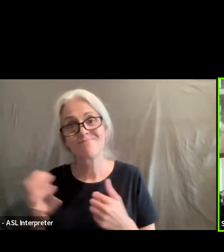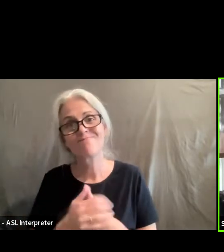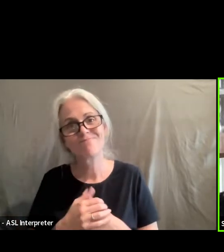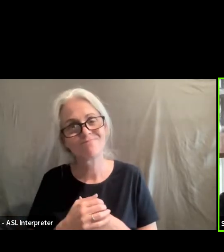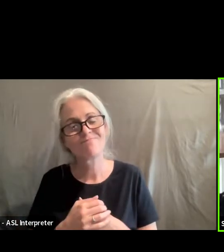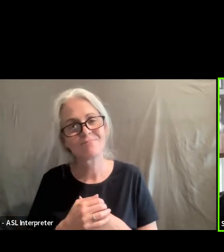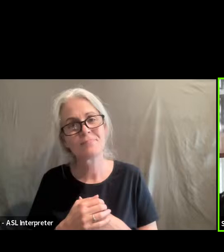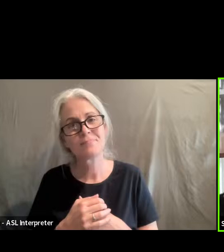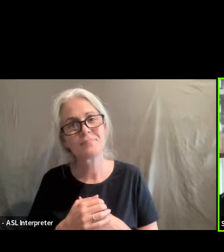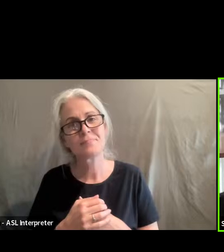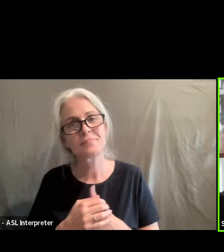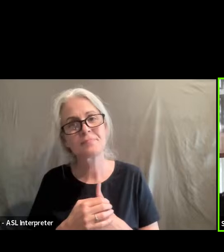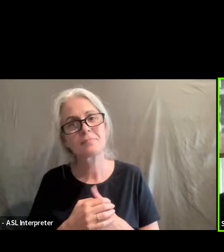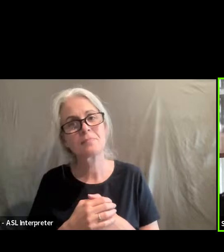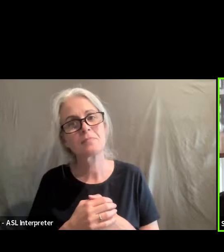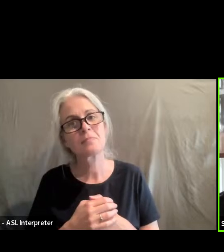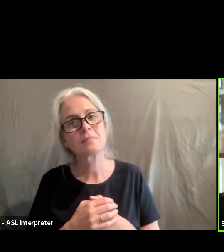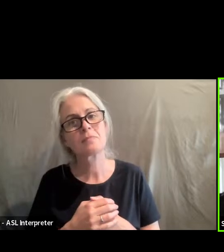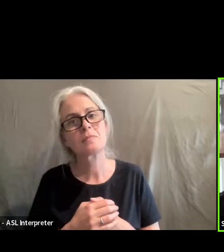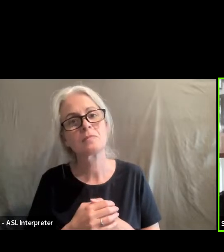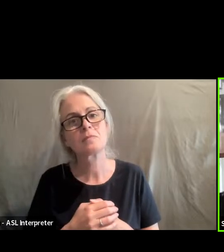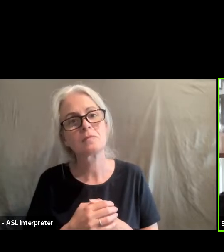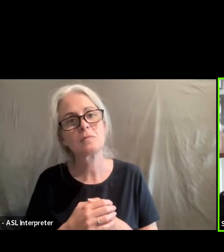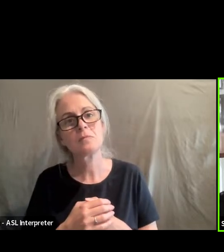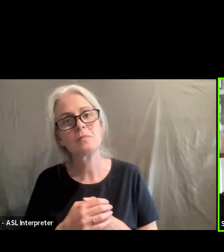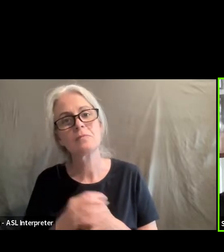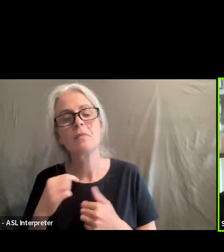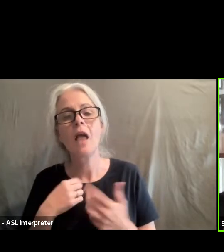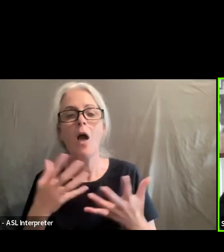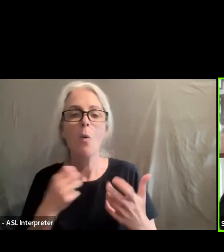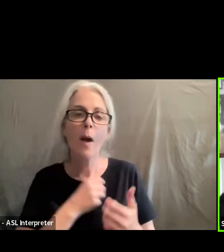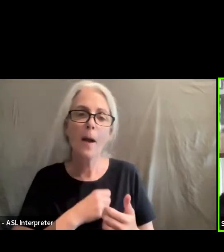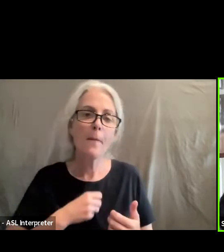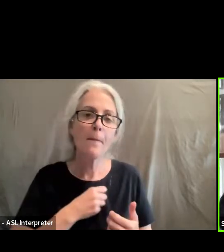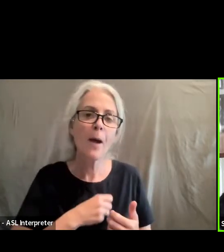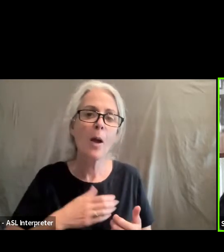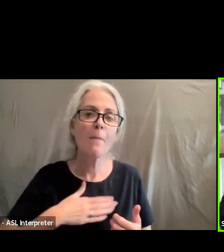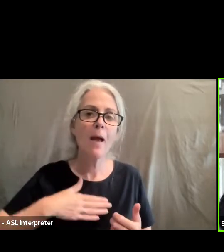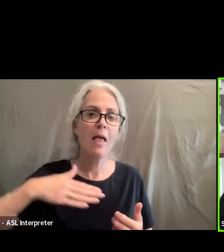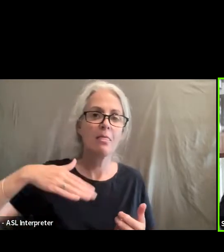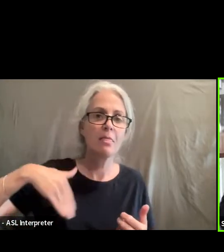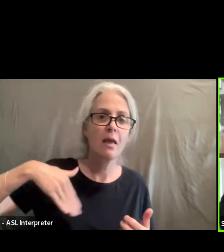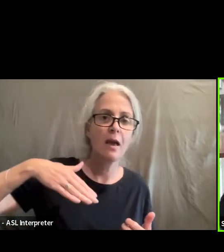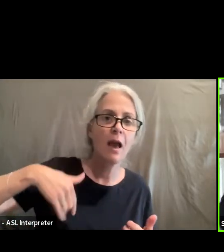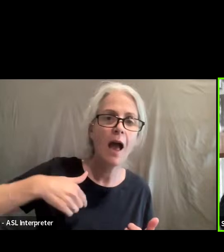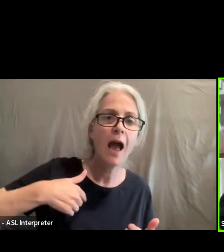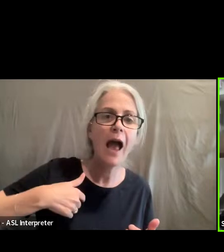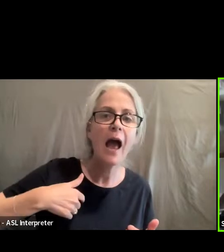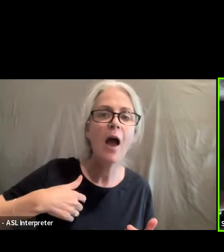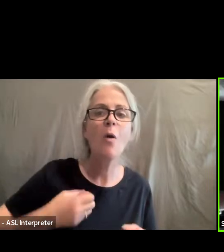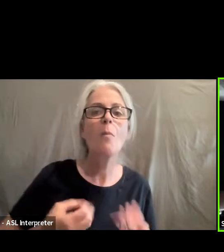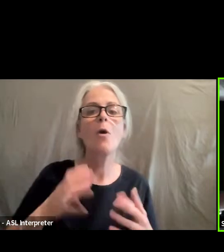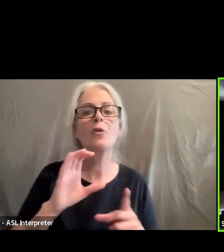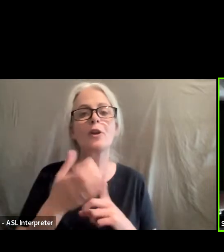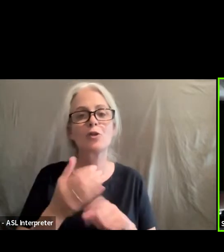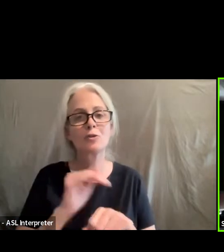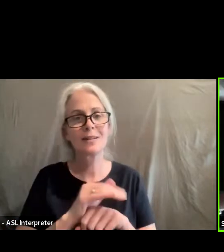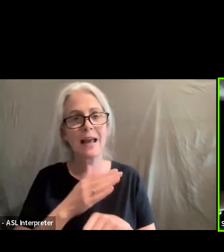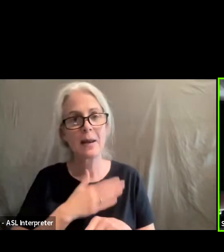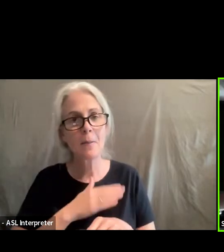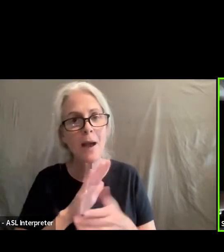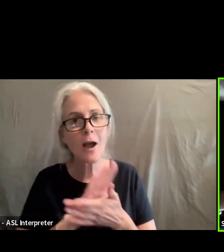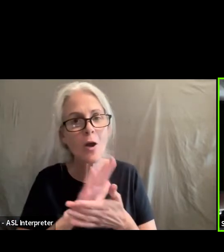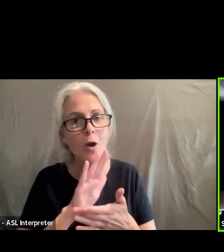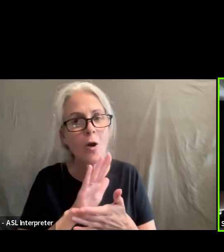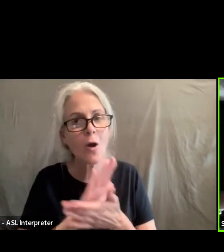Agreed. Trustee Land. I just want to apologize for my tardiness. I was a multicultural night at my school. I've been